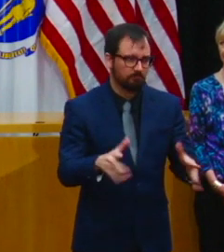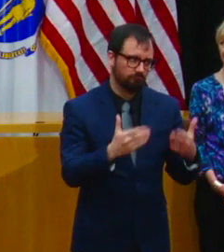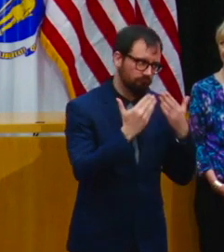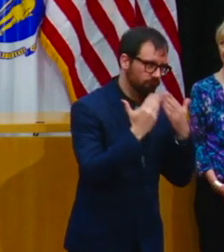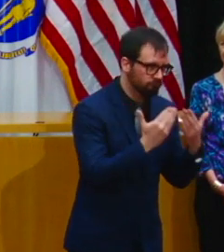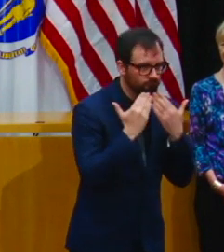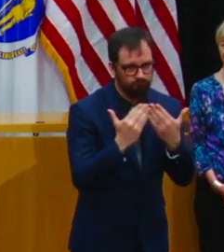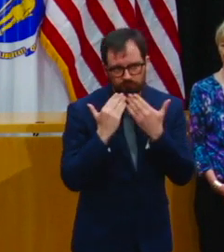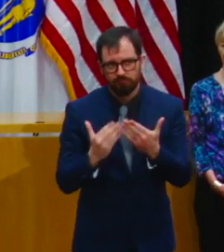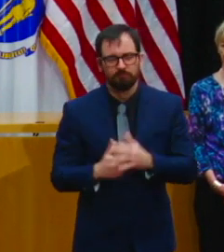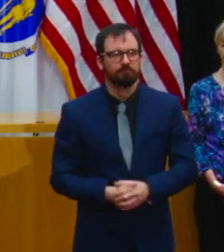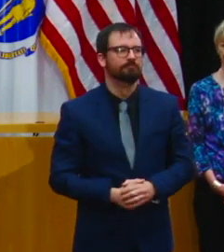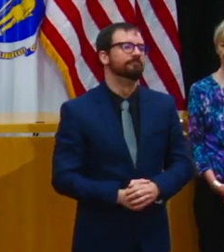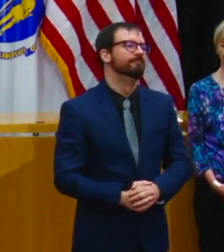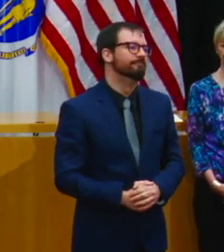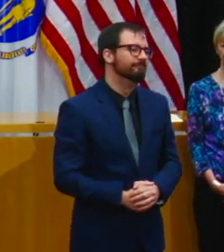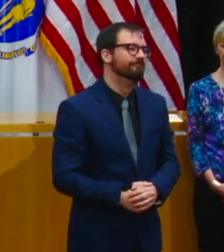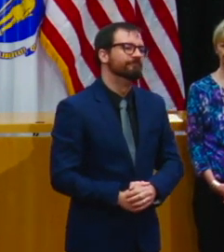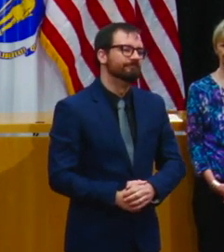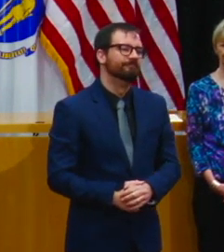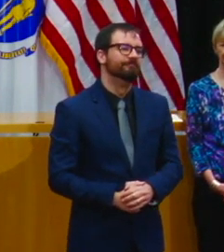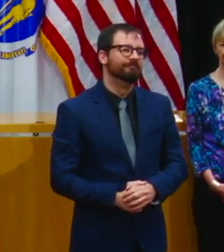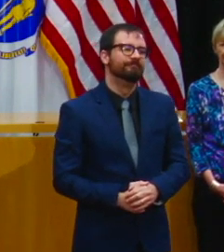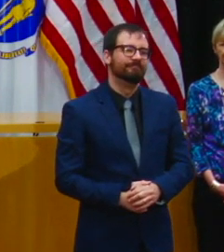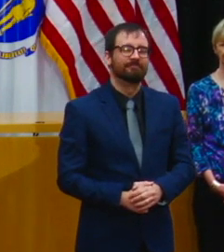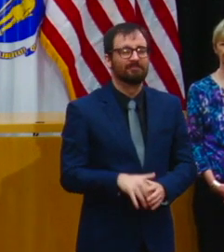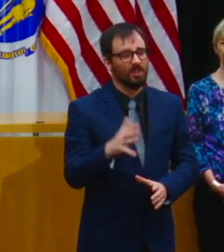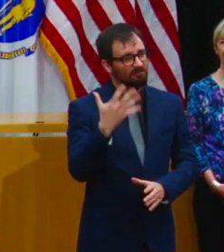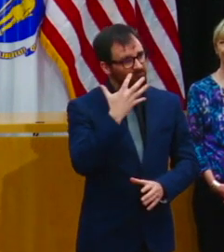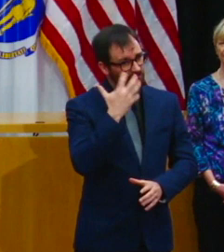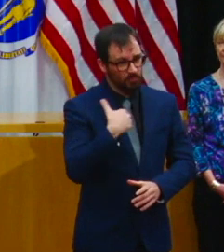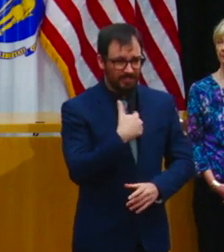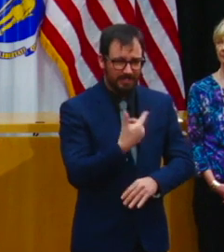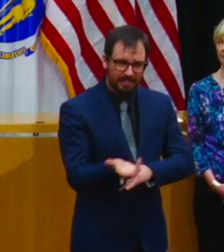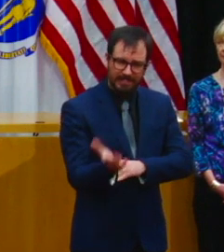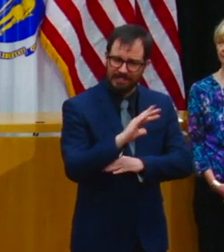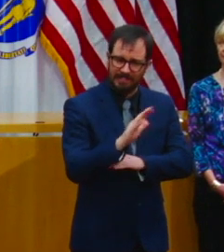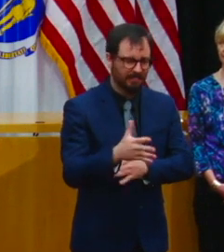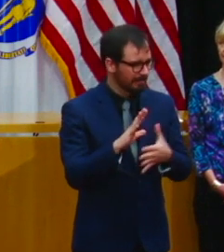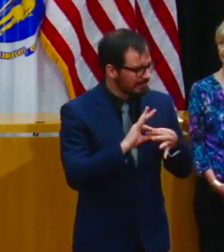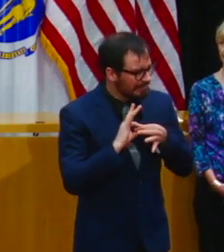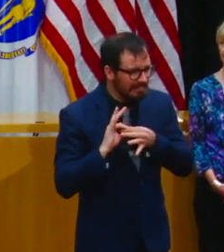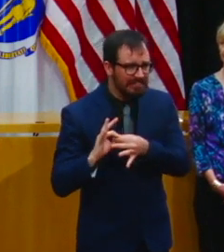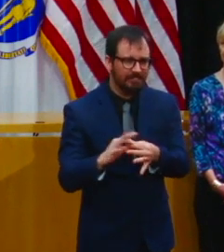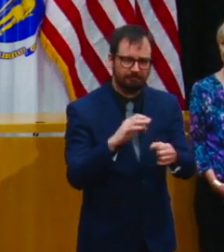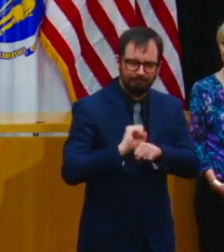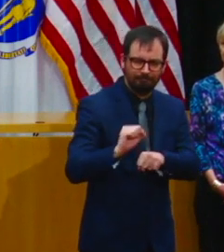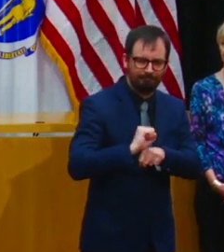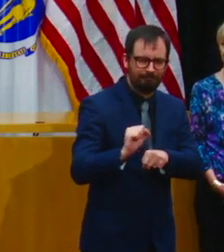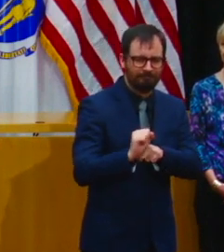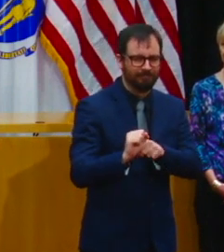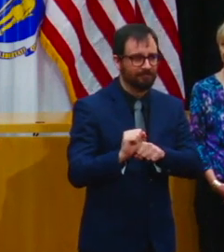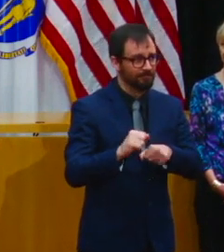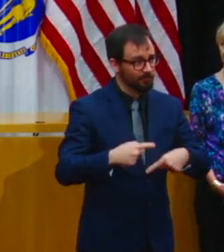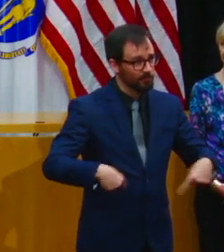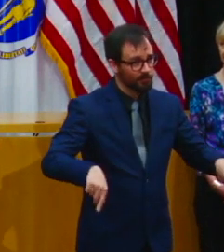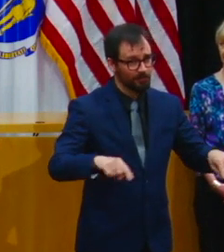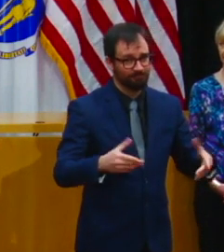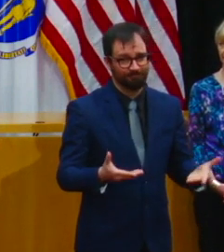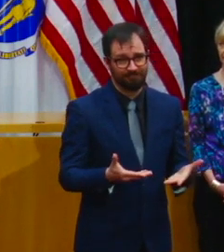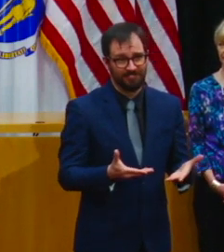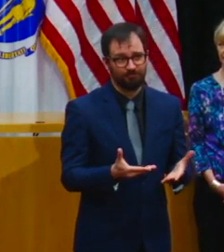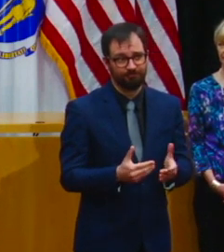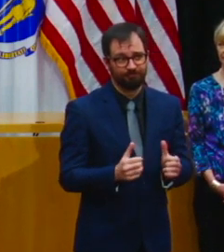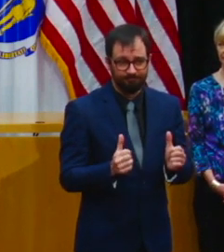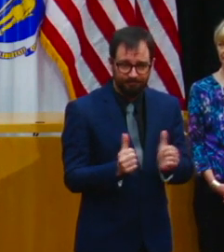clock and we're all in this together. The health and safety of Massachusetts is our top priority, and we'll